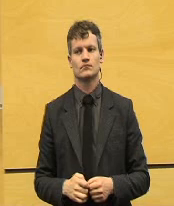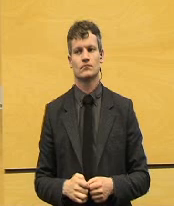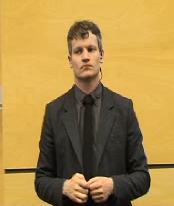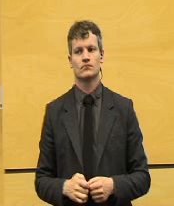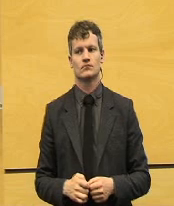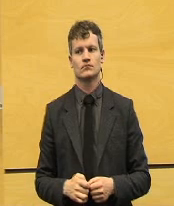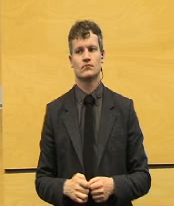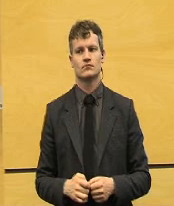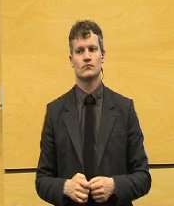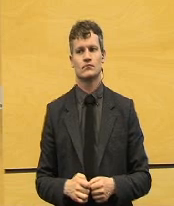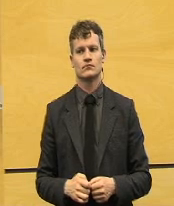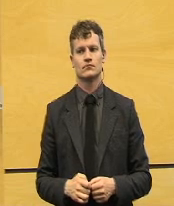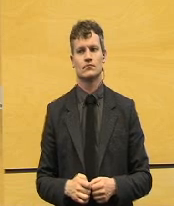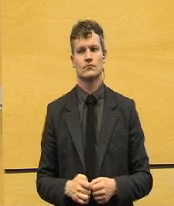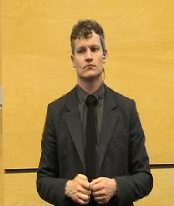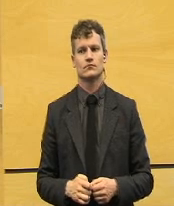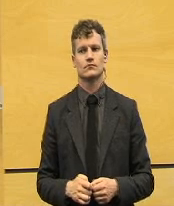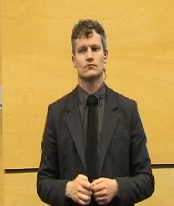because